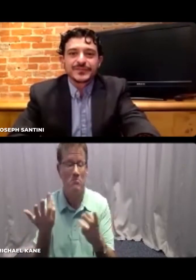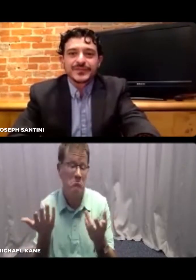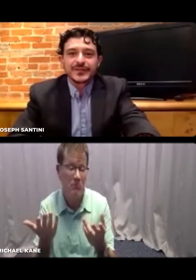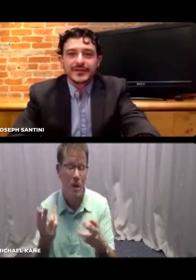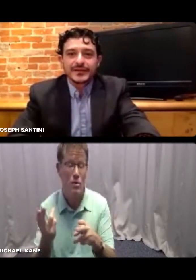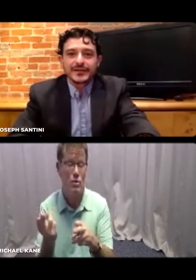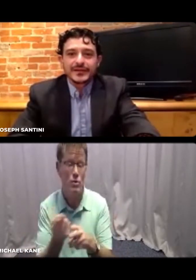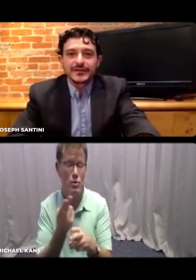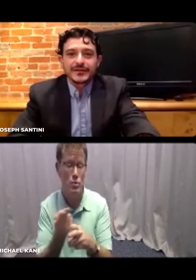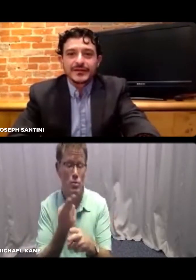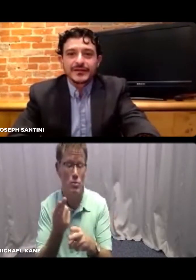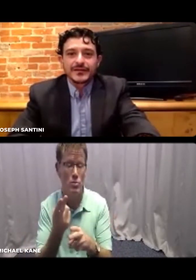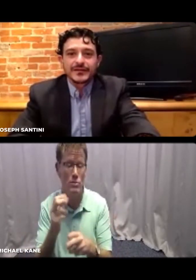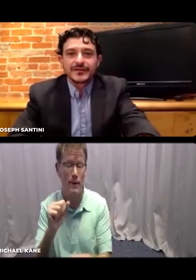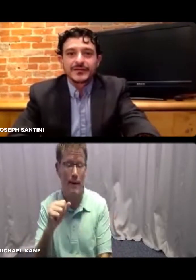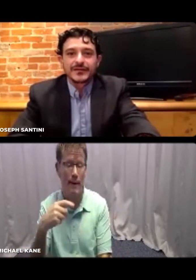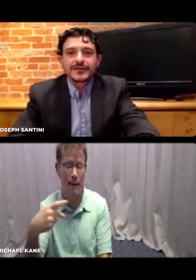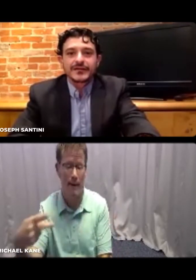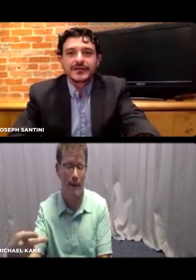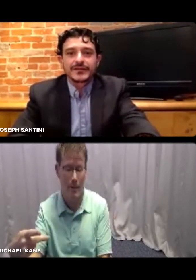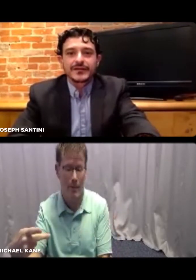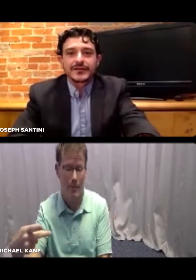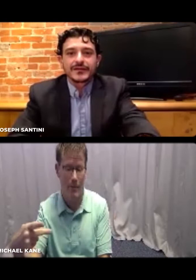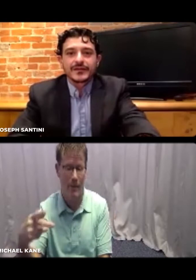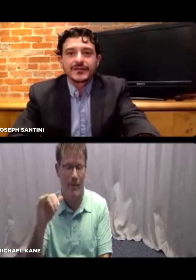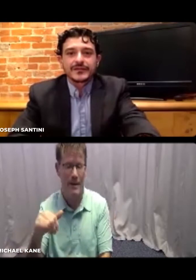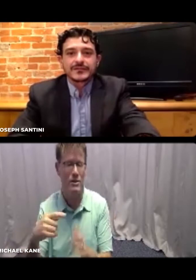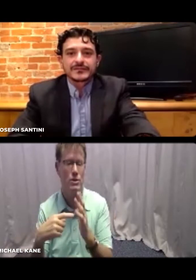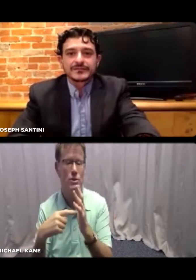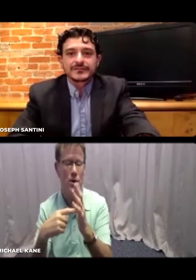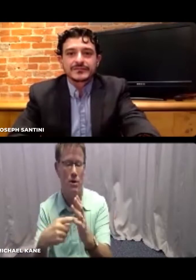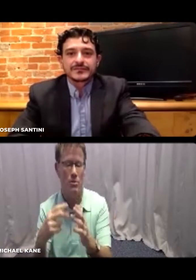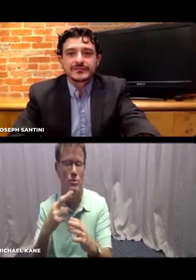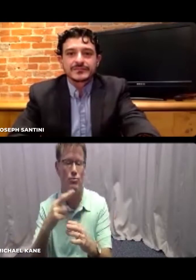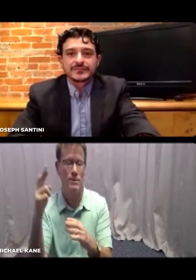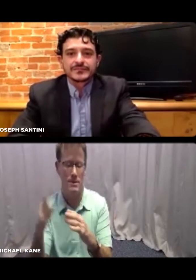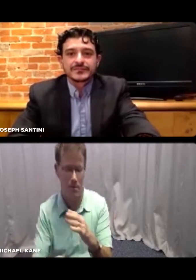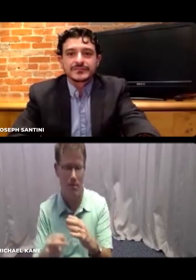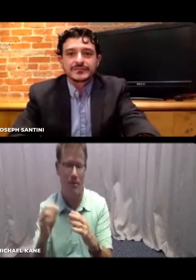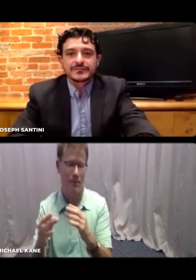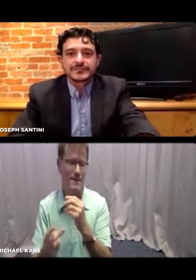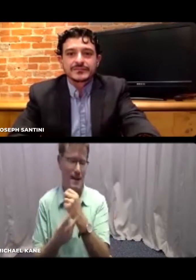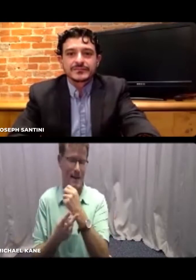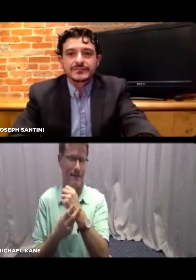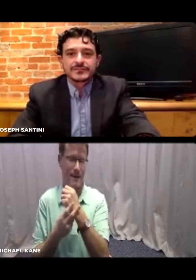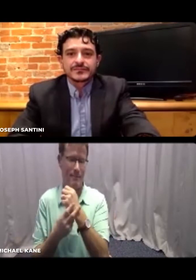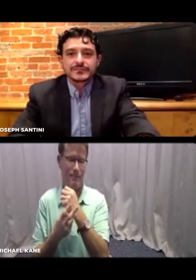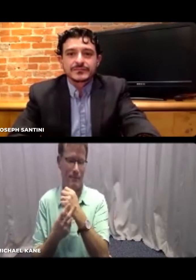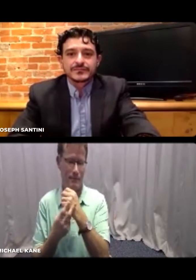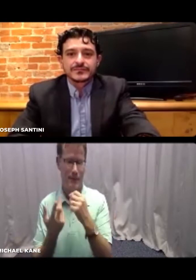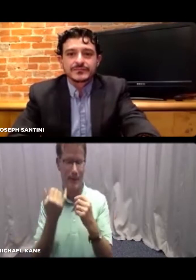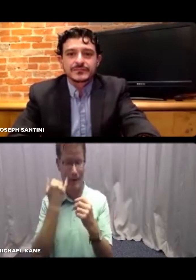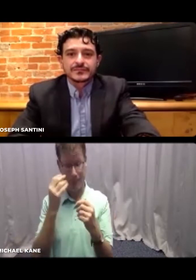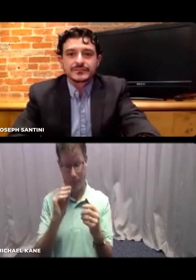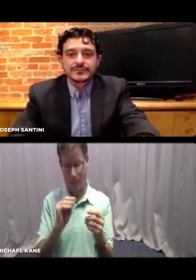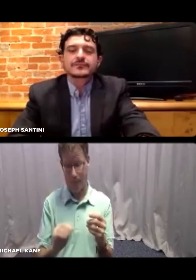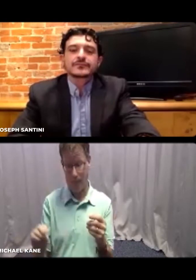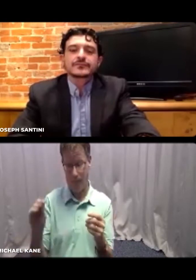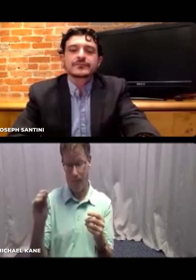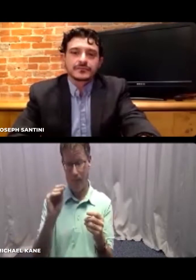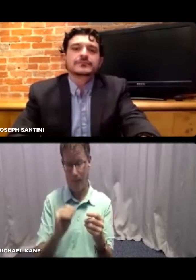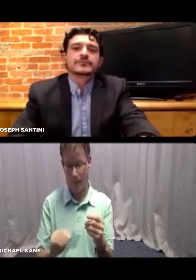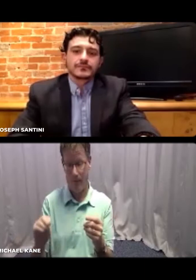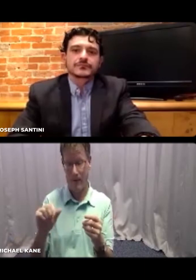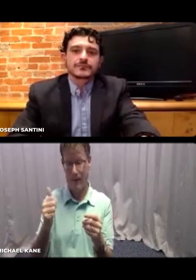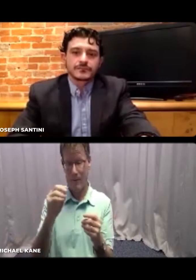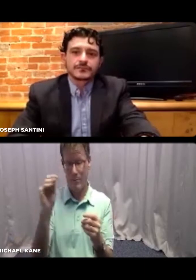Well, you can use an app that will show the results of your saving. So as you store that 10% away